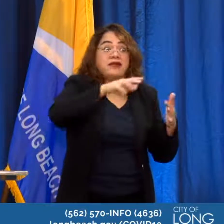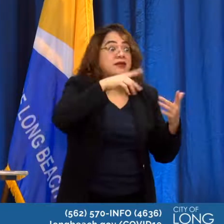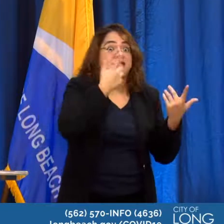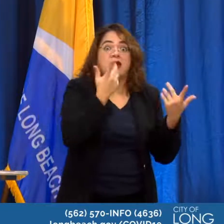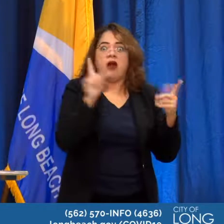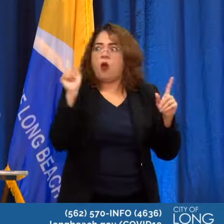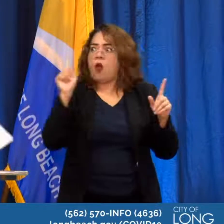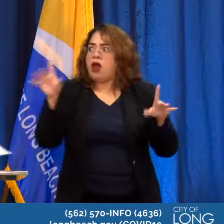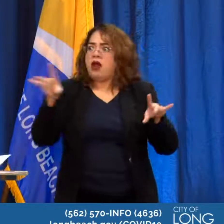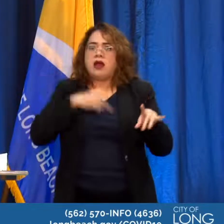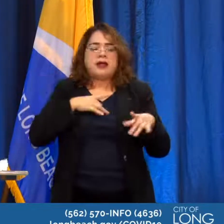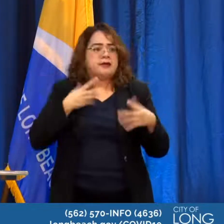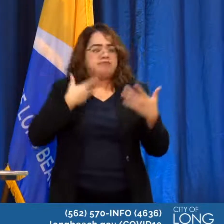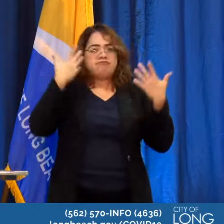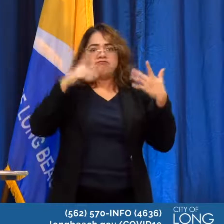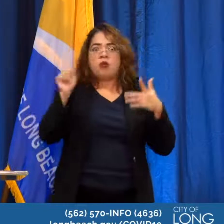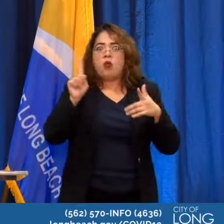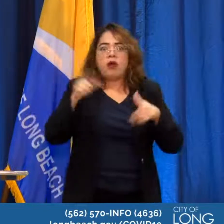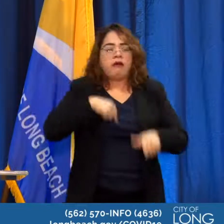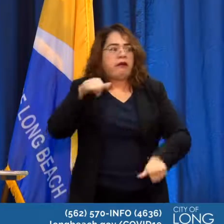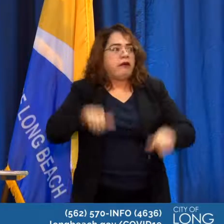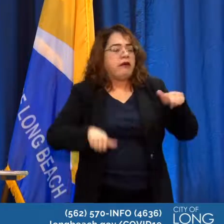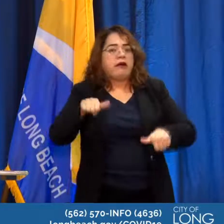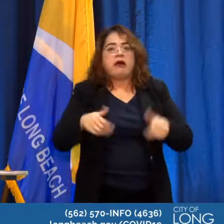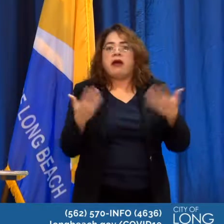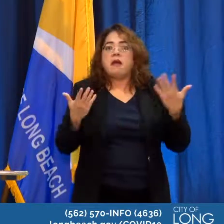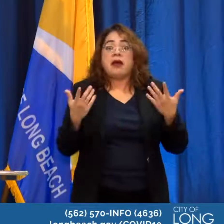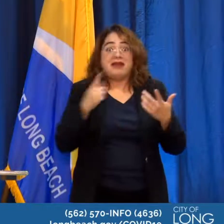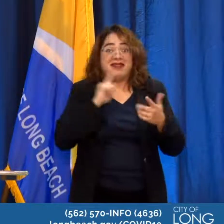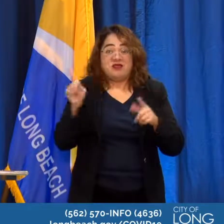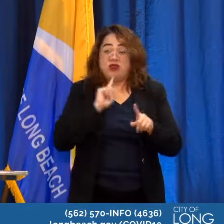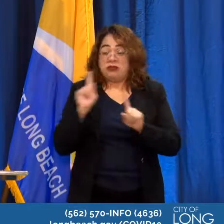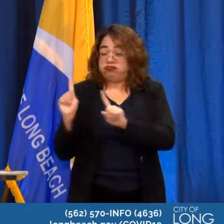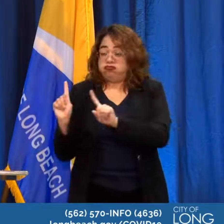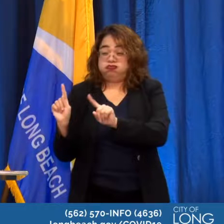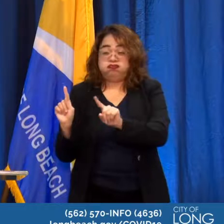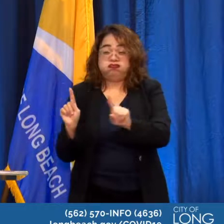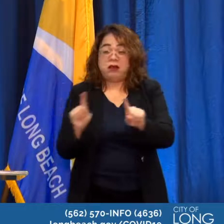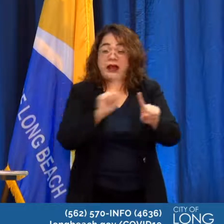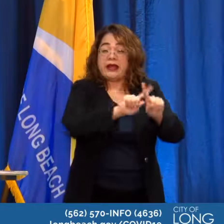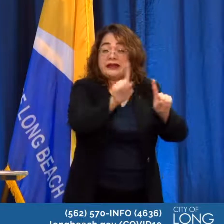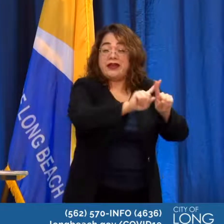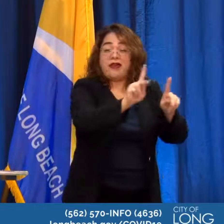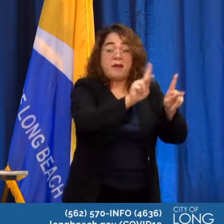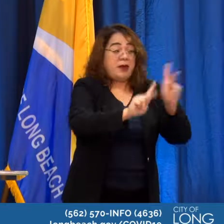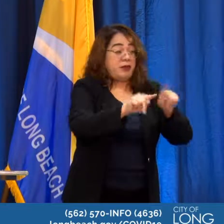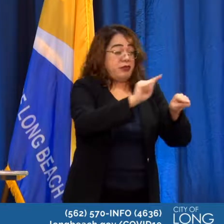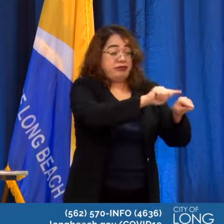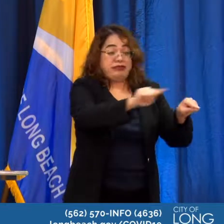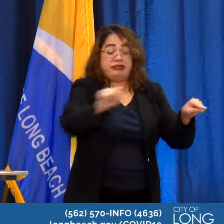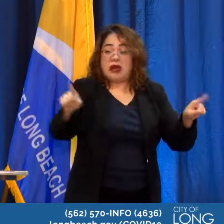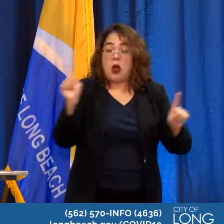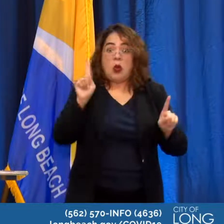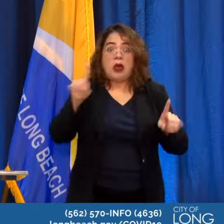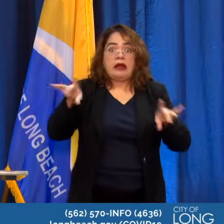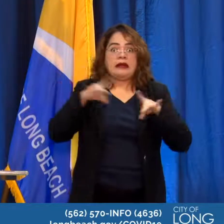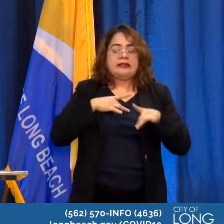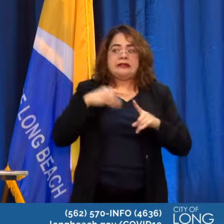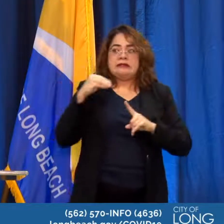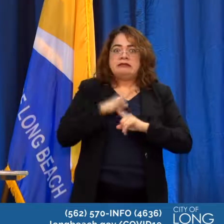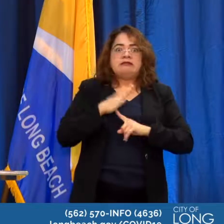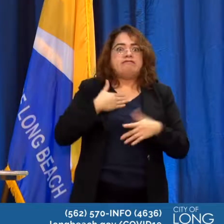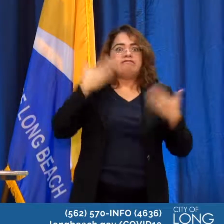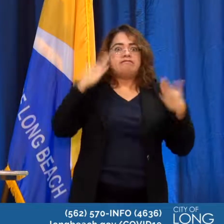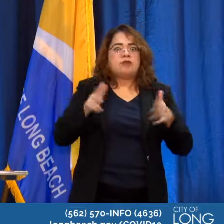not clear on where it actually occurred. They may have been at a bunch of different places with a bunch of different people, and there's no way that you can identify it as a